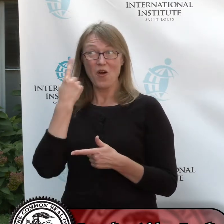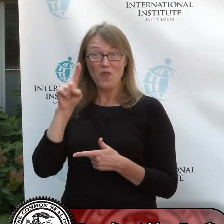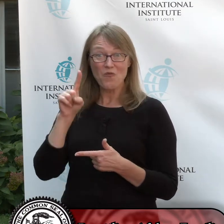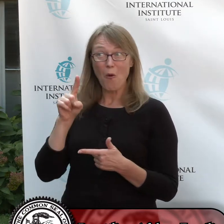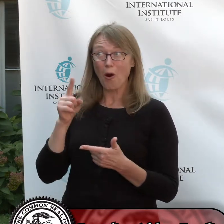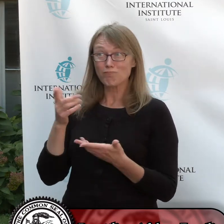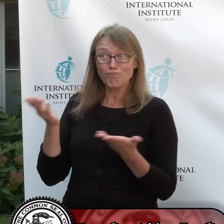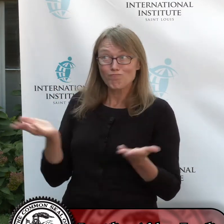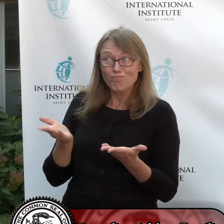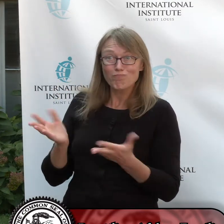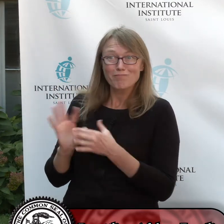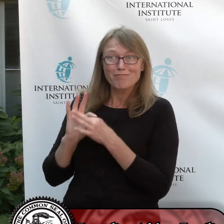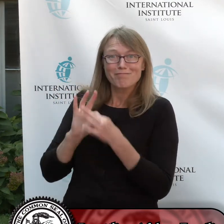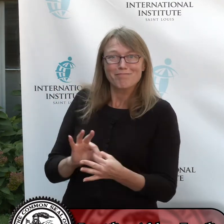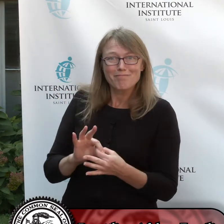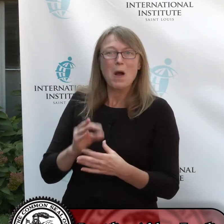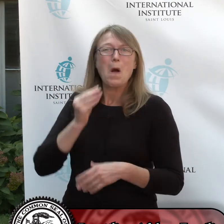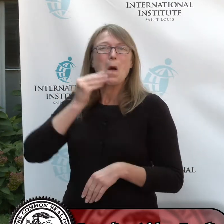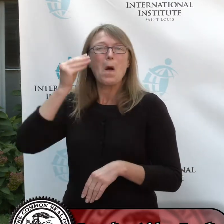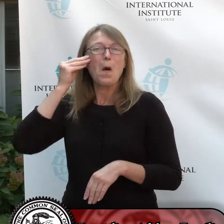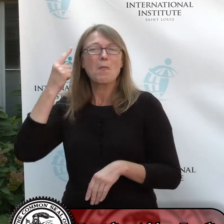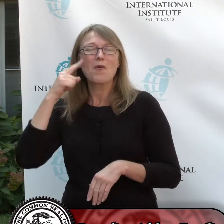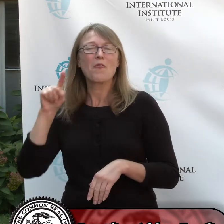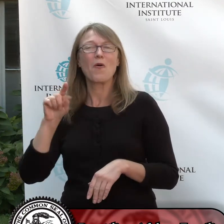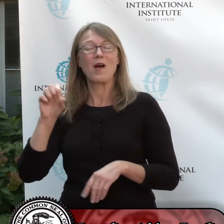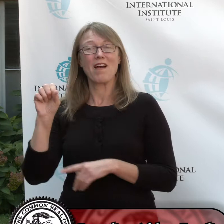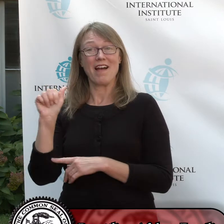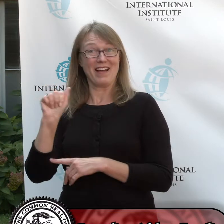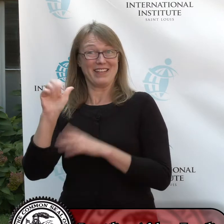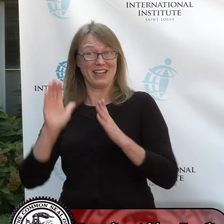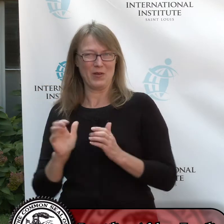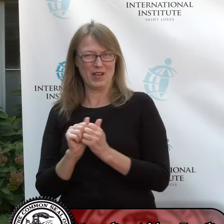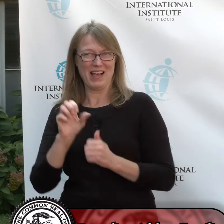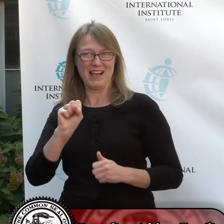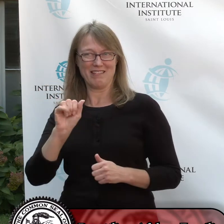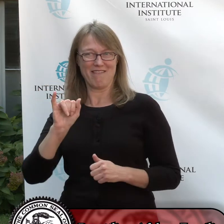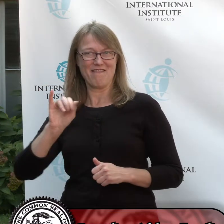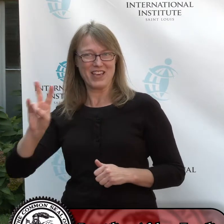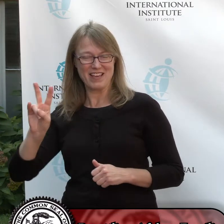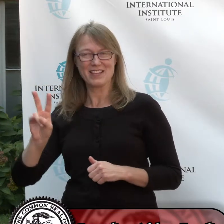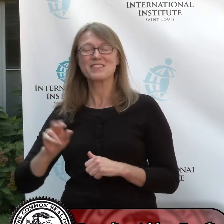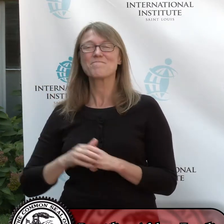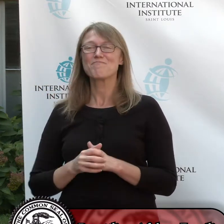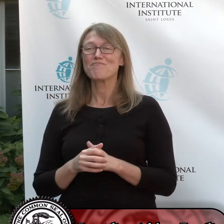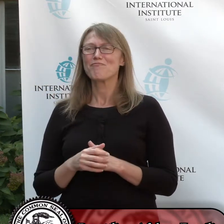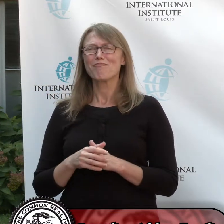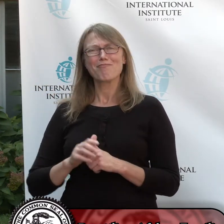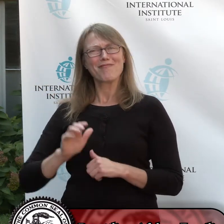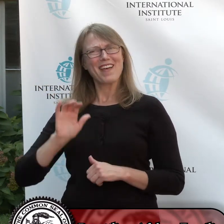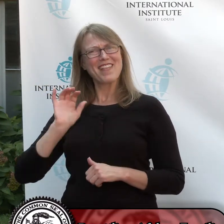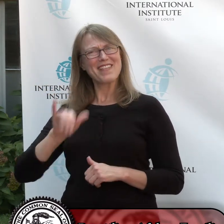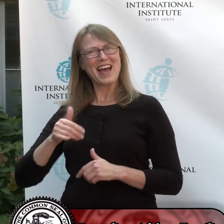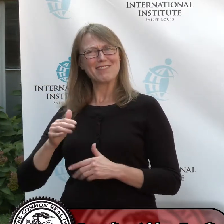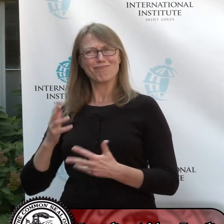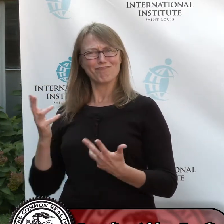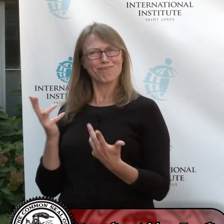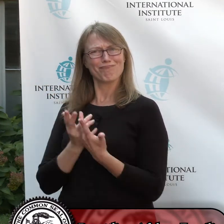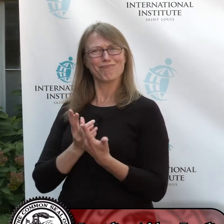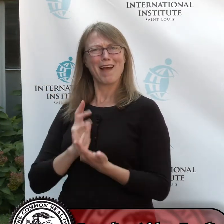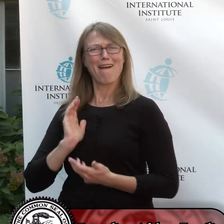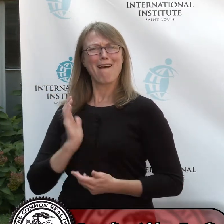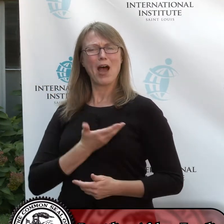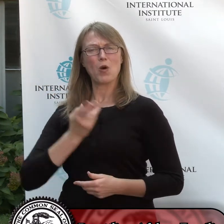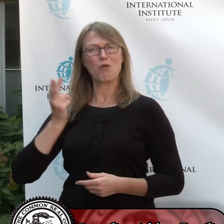fits with our region's long history of welcoming immigrants and refugees, and we're ready to build on that powerful